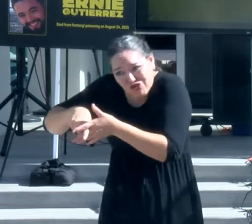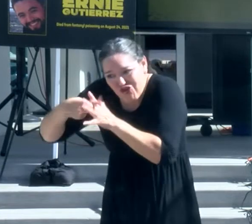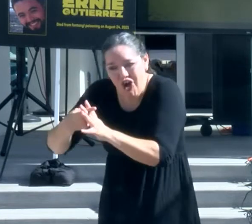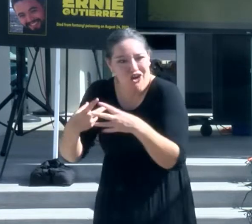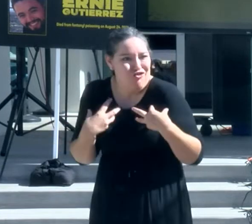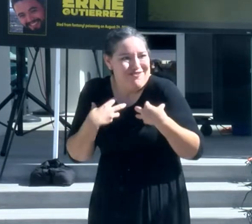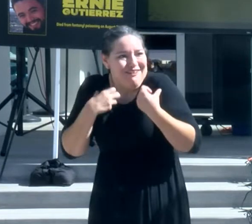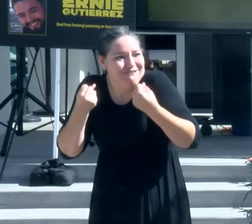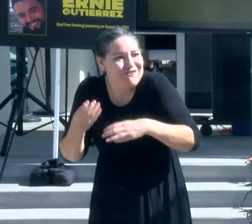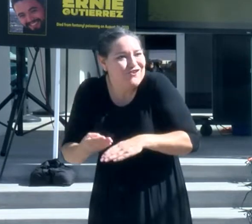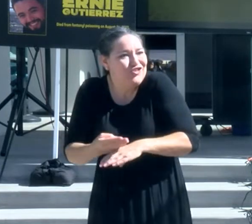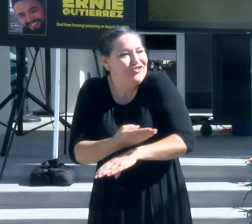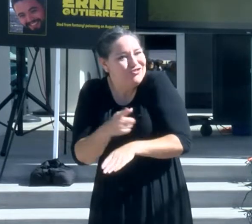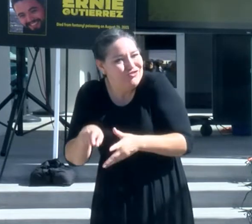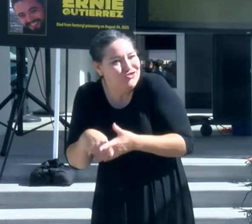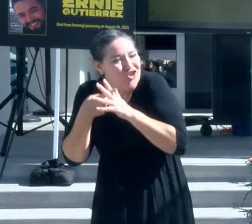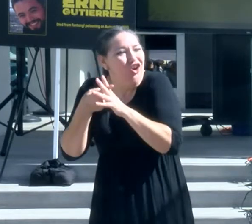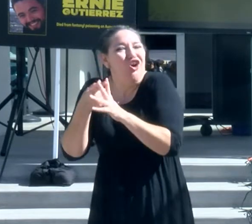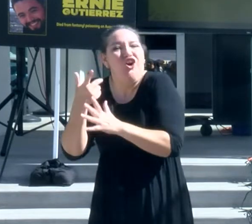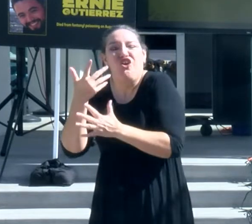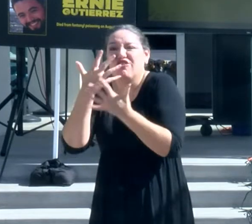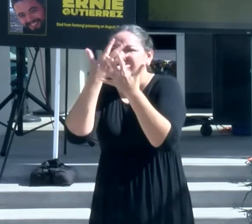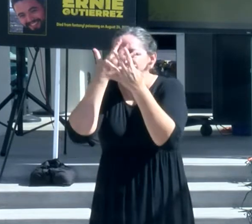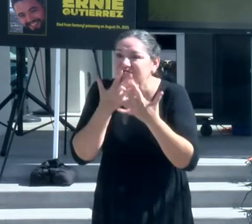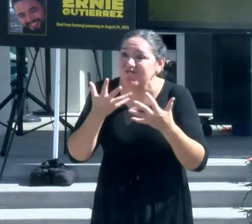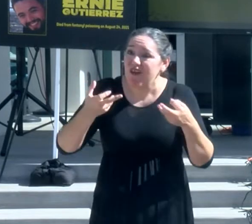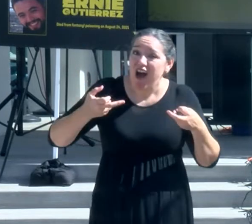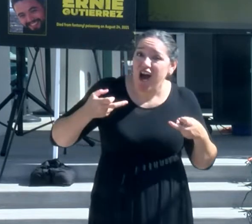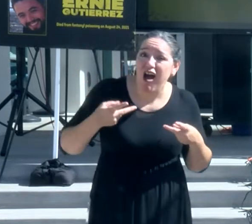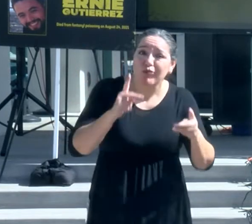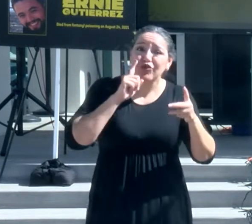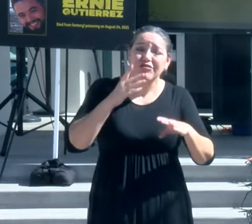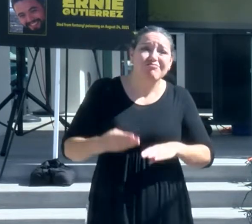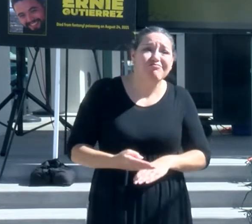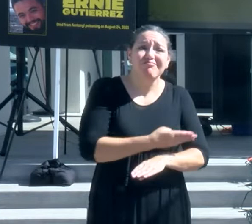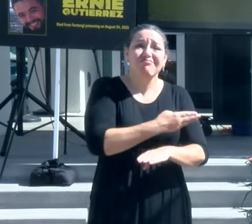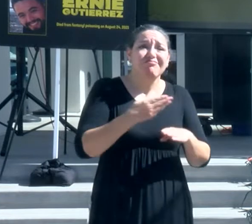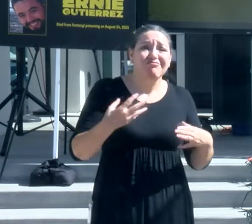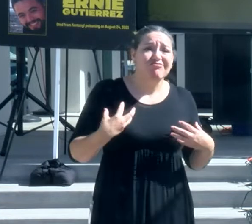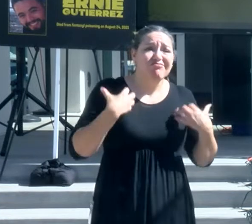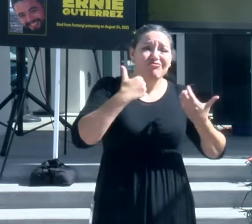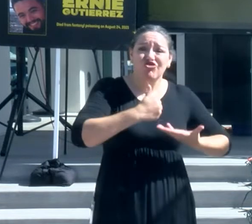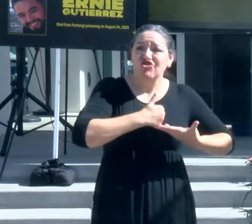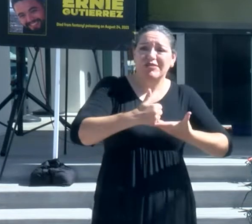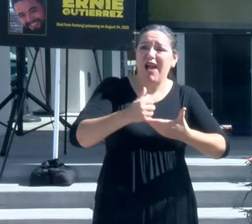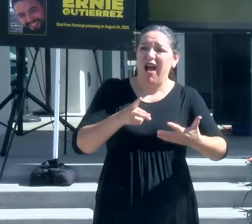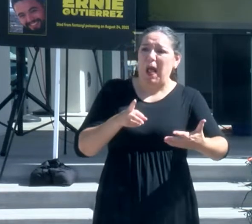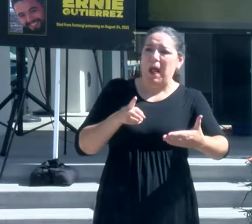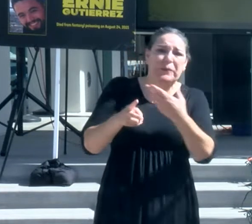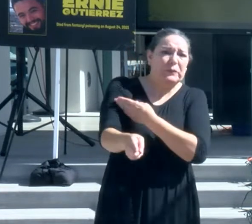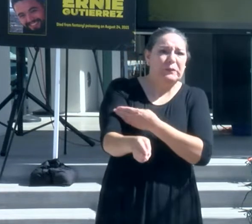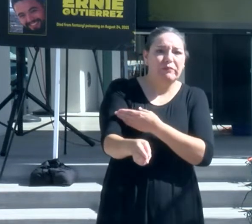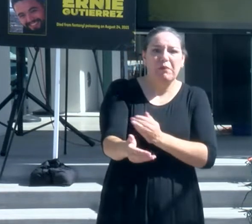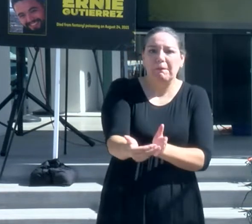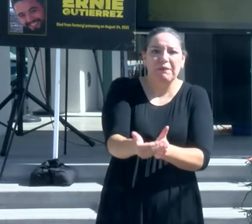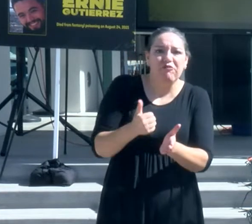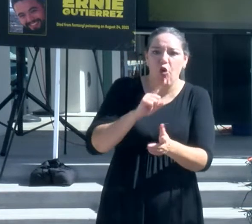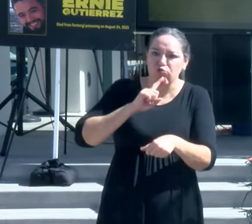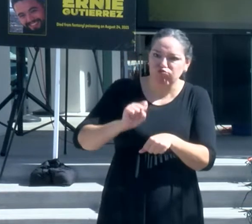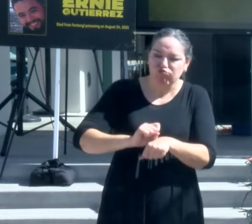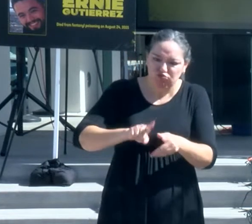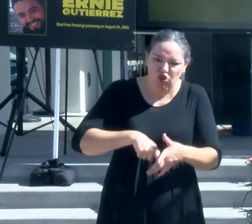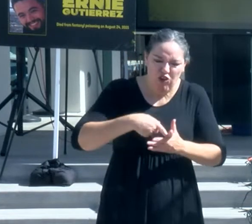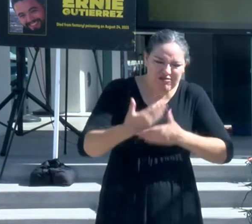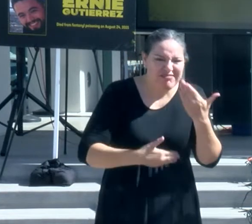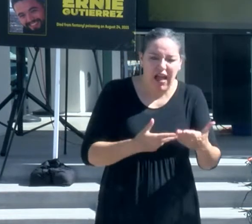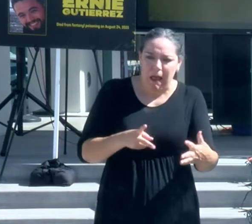recovery journey. Sadly, his opportunity for recovery and treatment was stopped before it really began. It